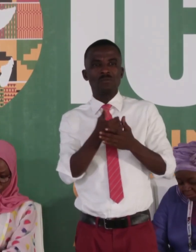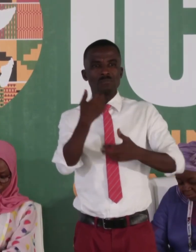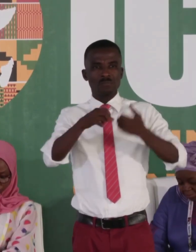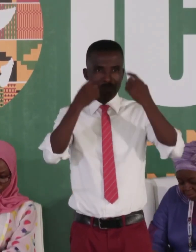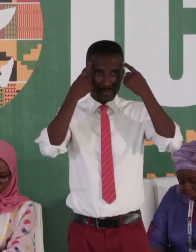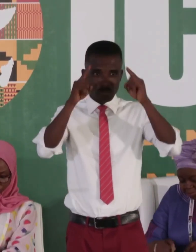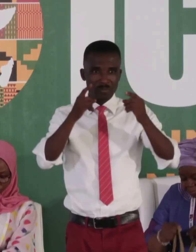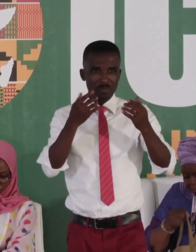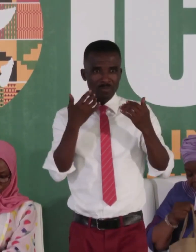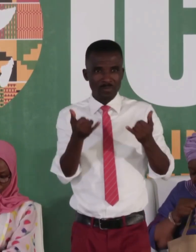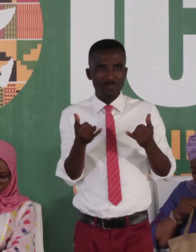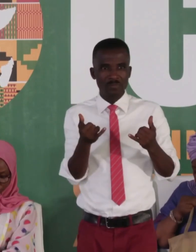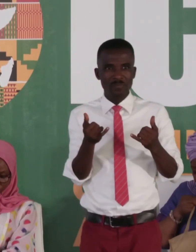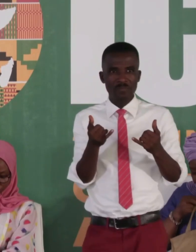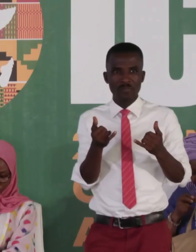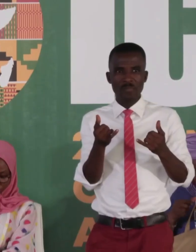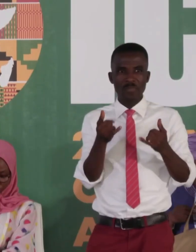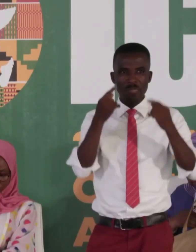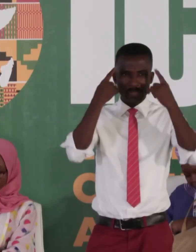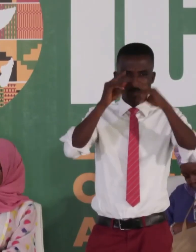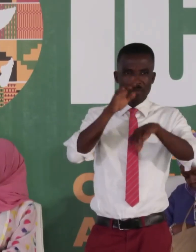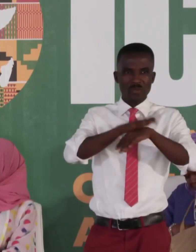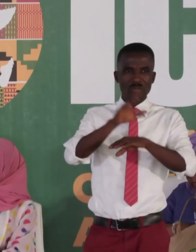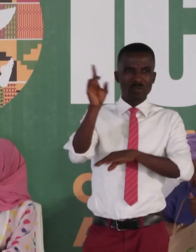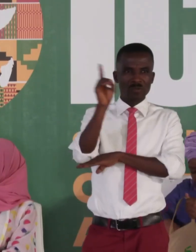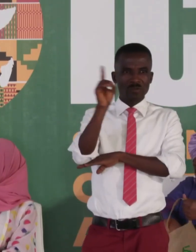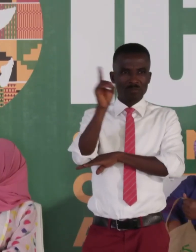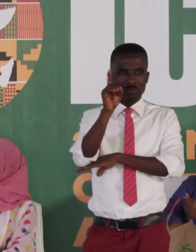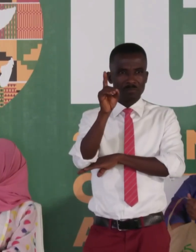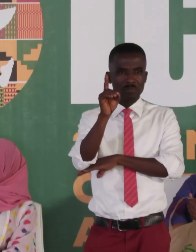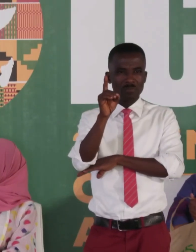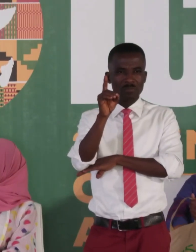years. The conflict flared up in December 2021.